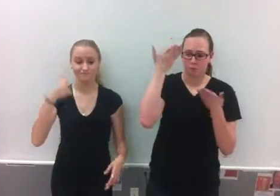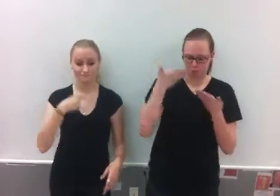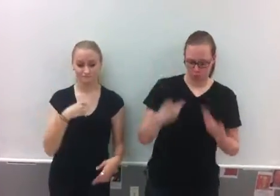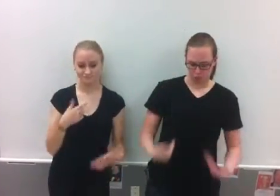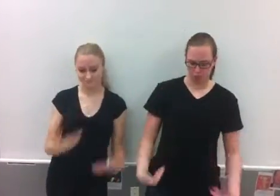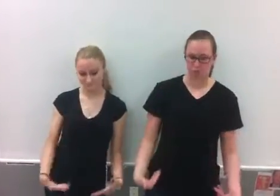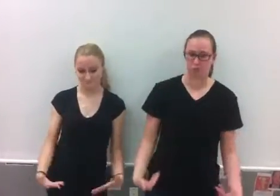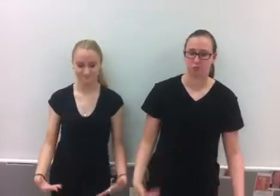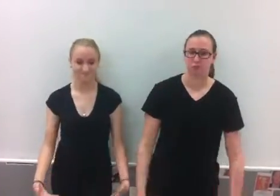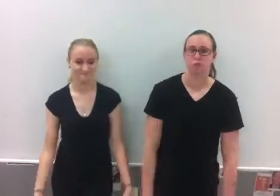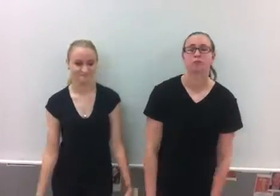of Bel Air.